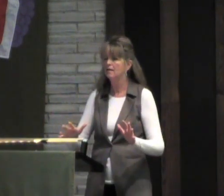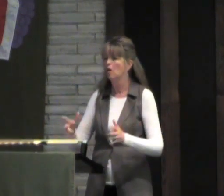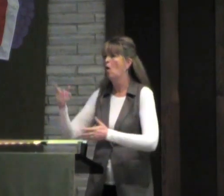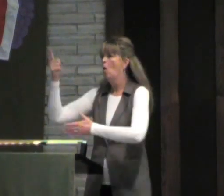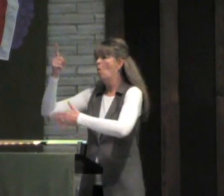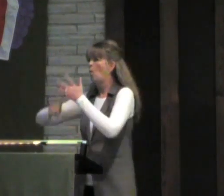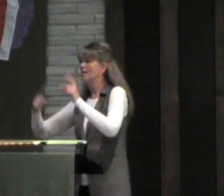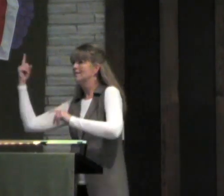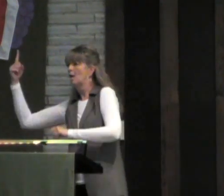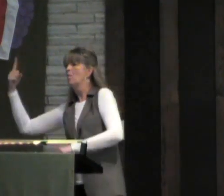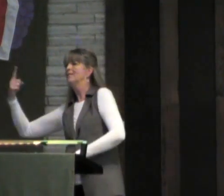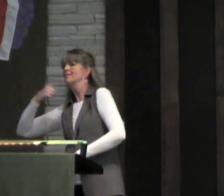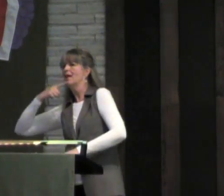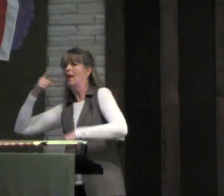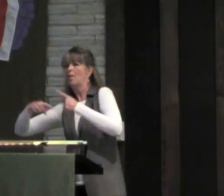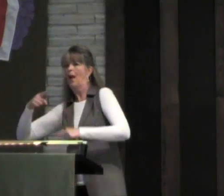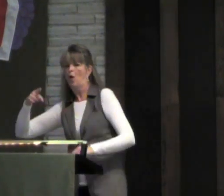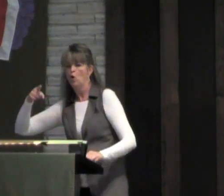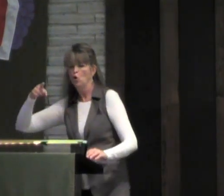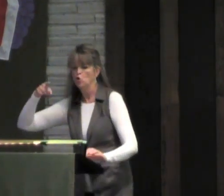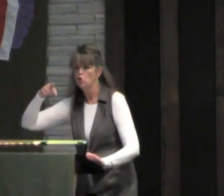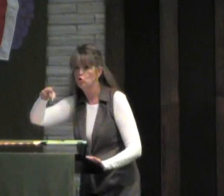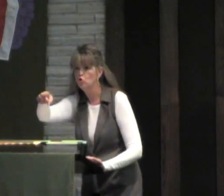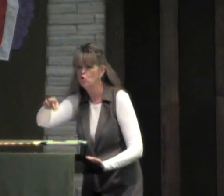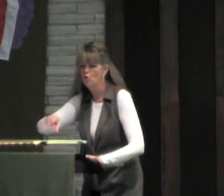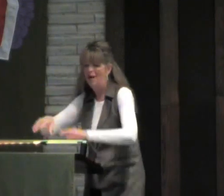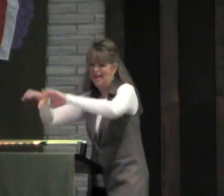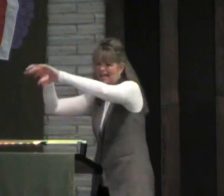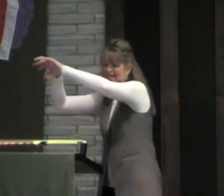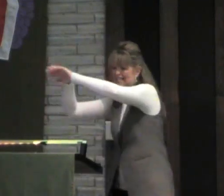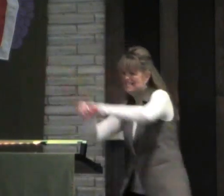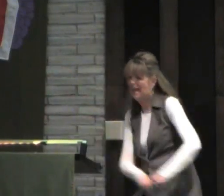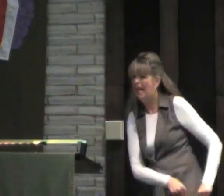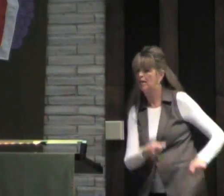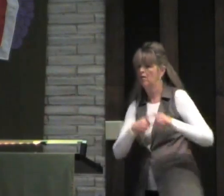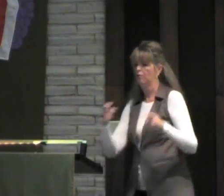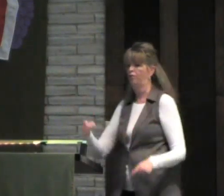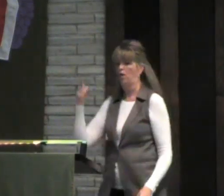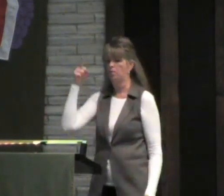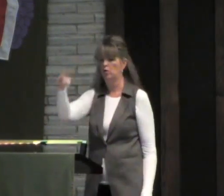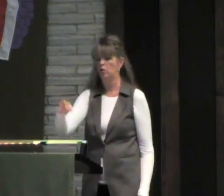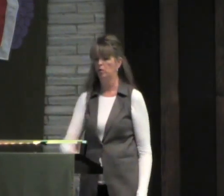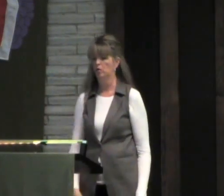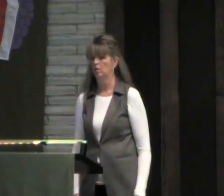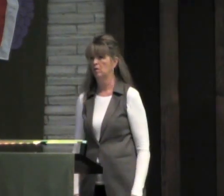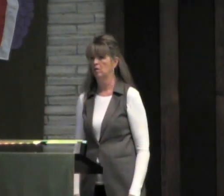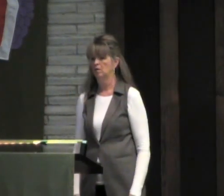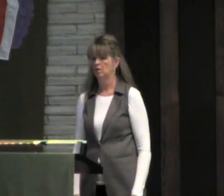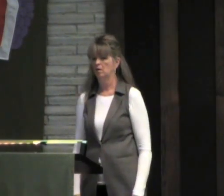Also, don't allow what someone else says about you to tear you down.